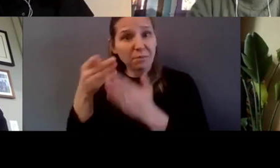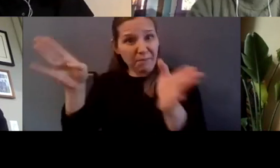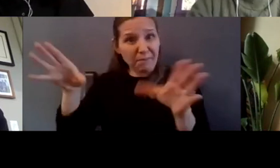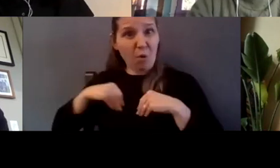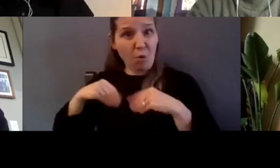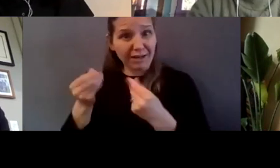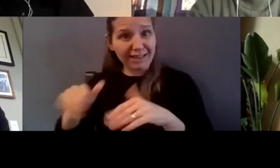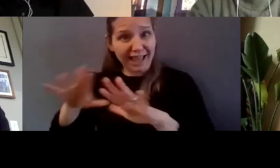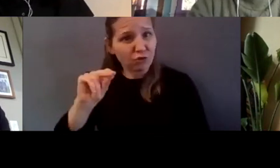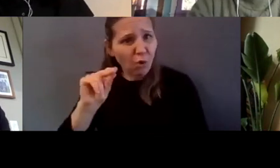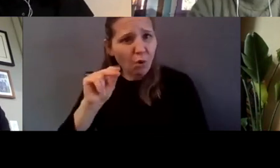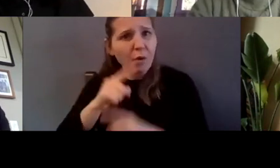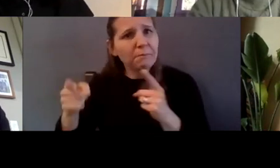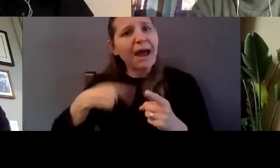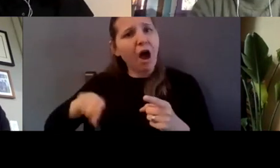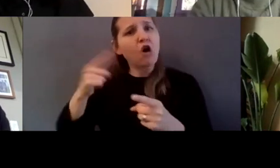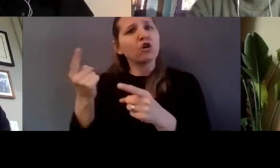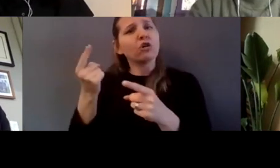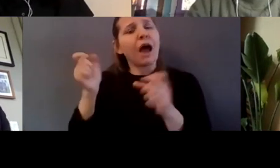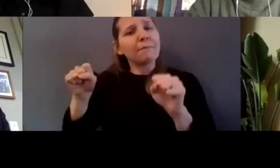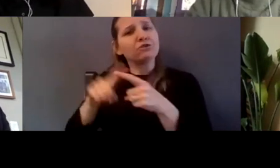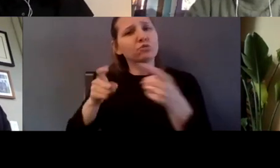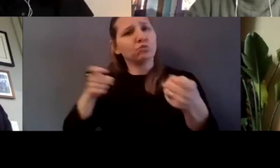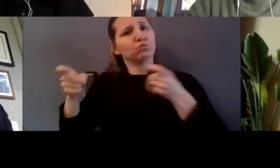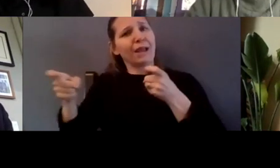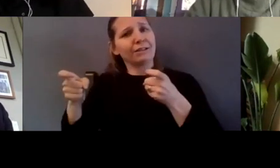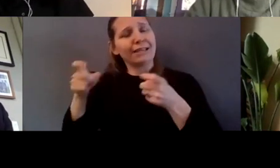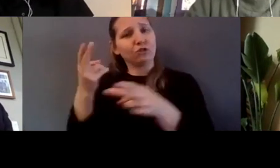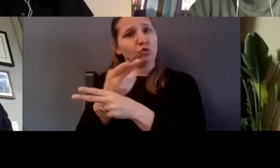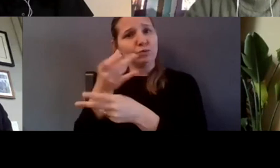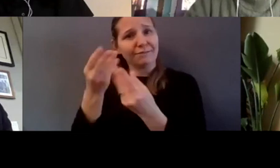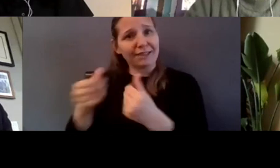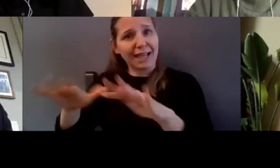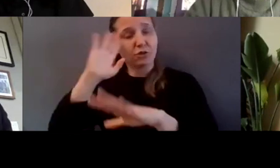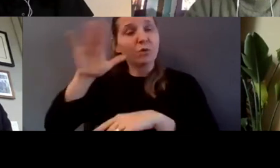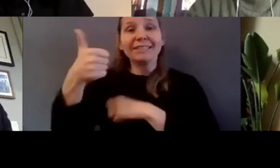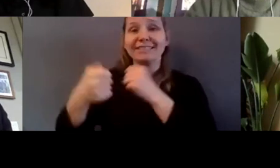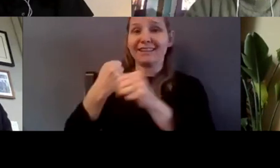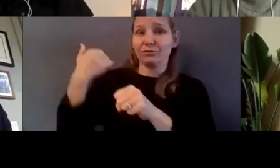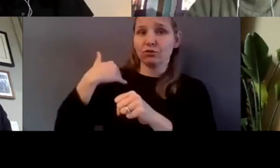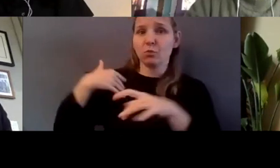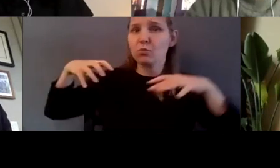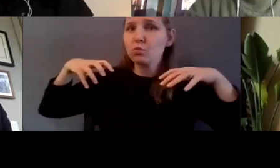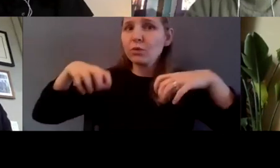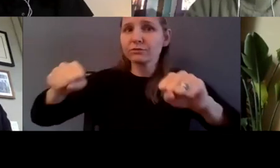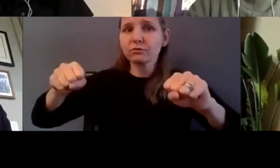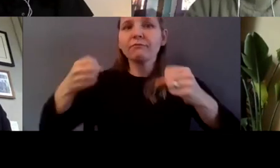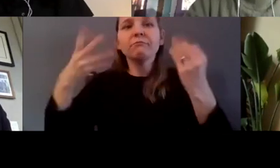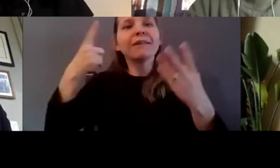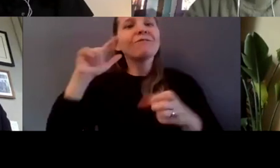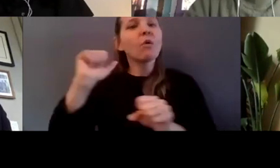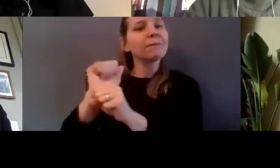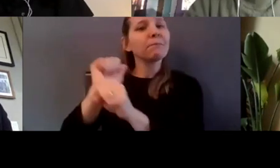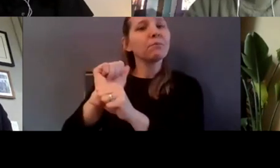our ability to regulate the use of land. So for example, 10 years ago, we reserved a whole bunch of the downtown for employment and not